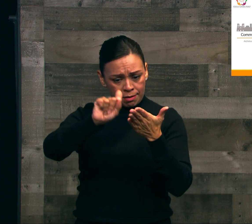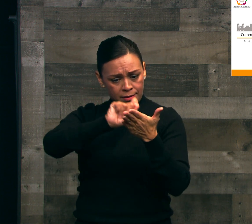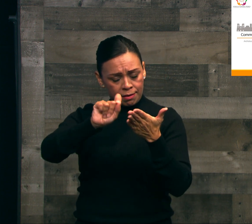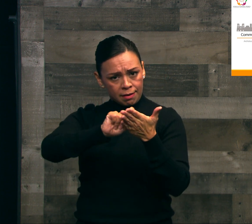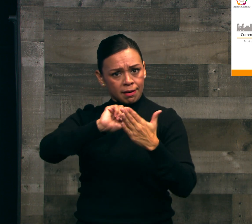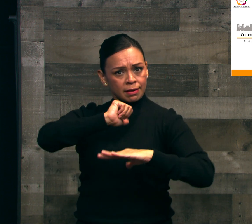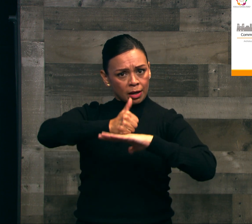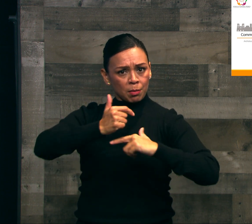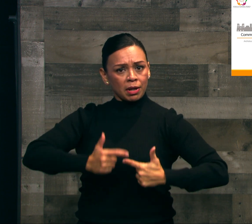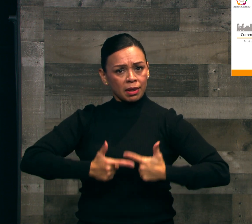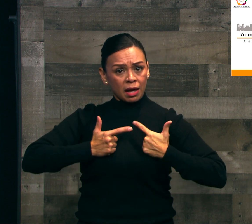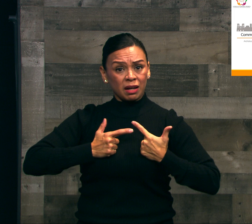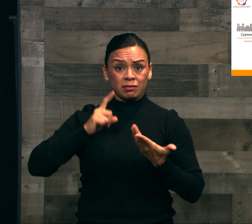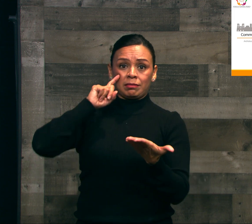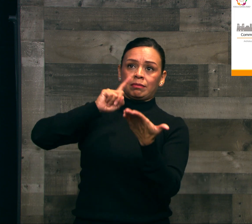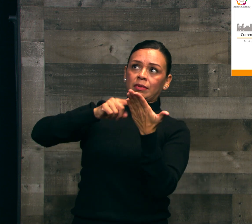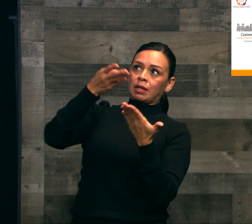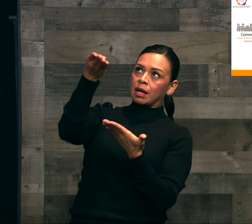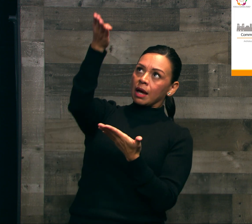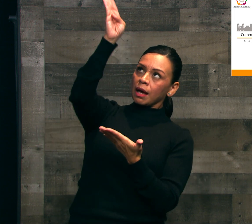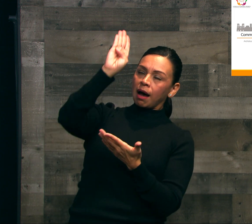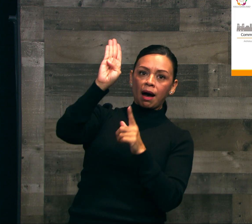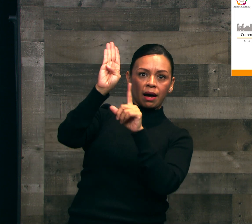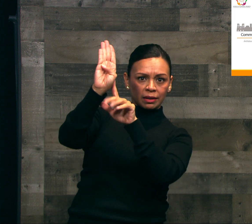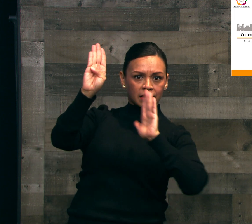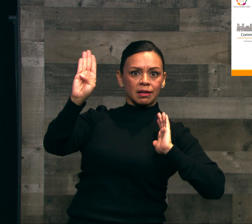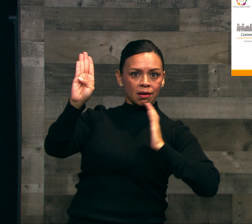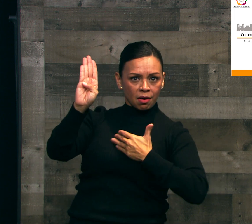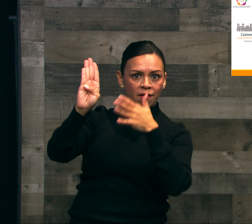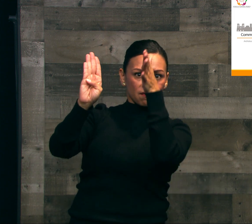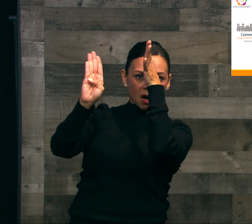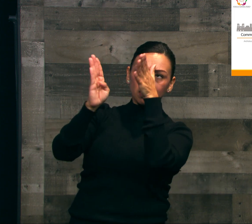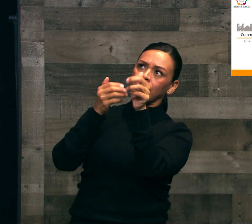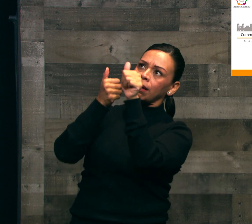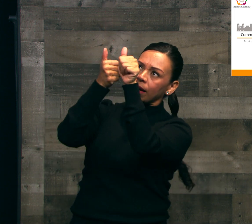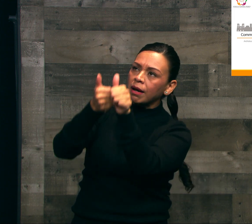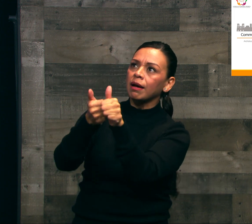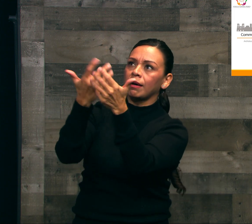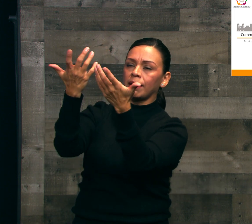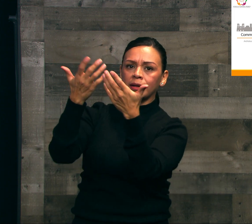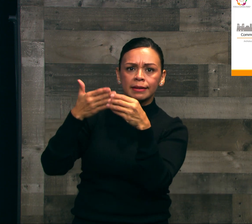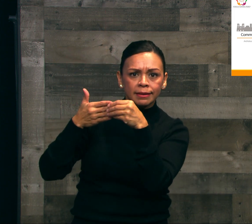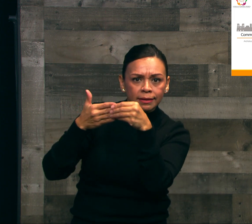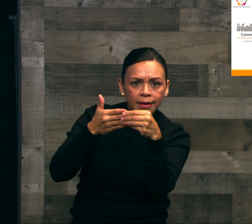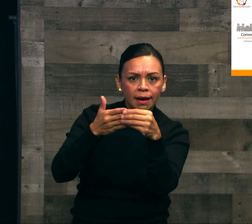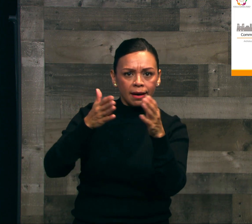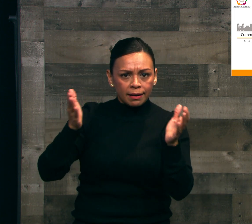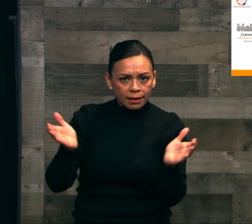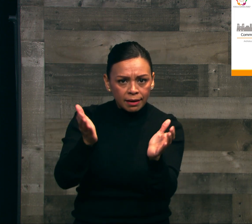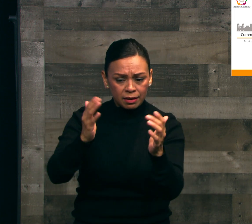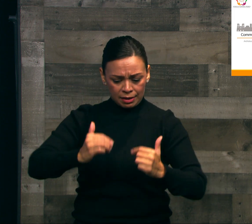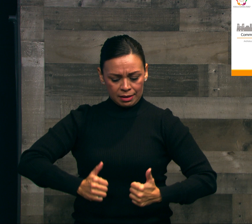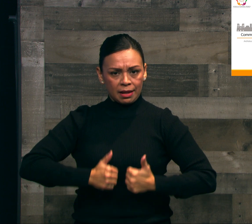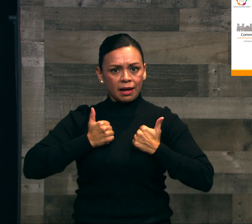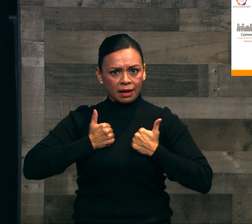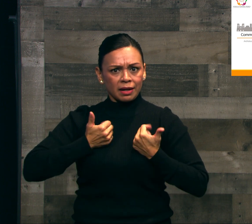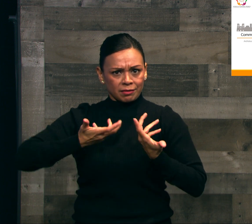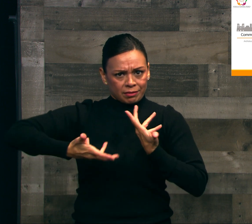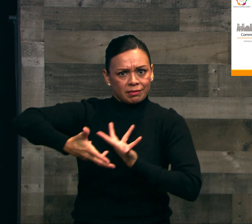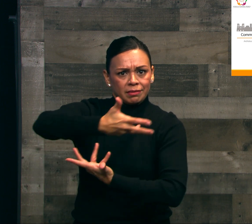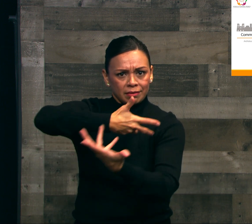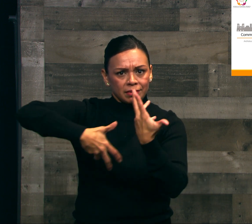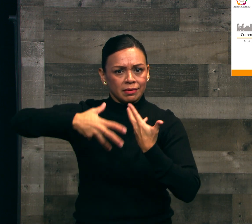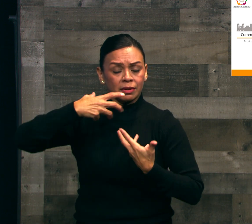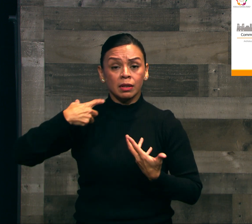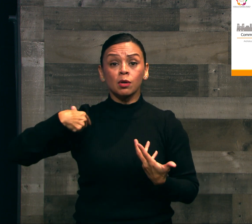life. That we would recognize God as our father, and with him author life in the church around us and